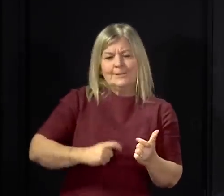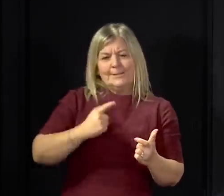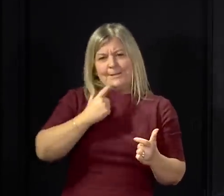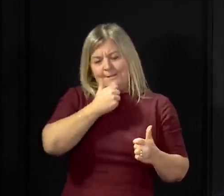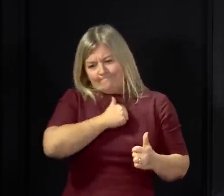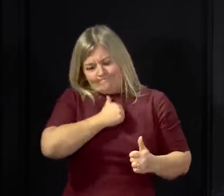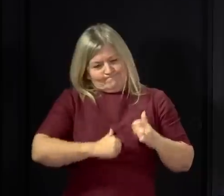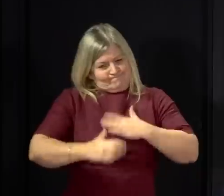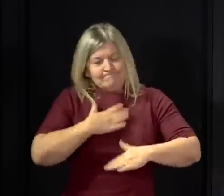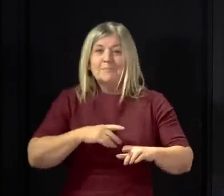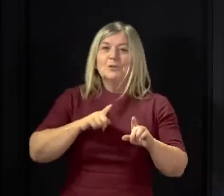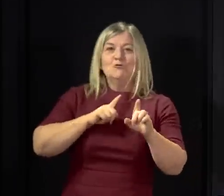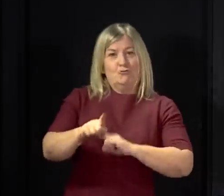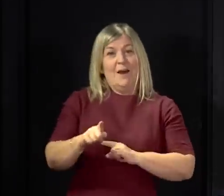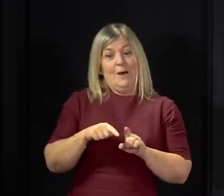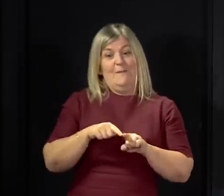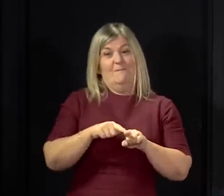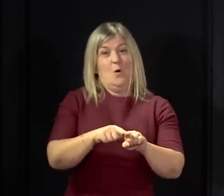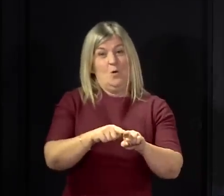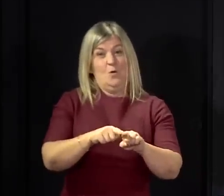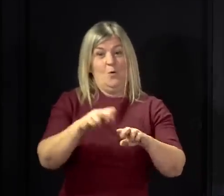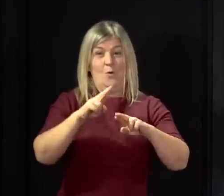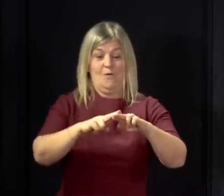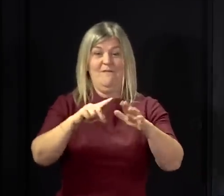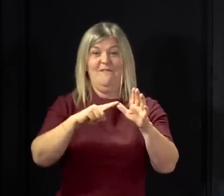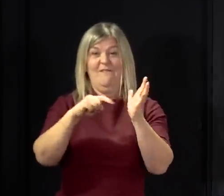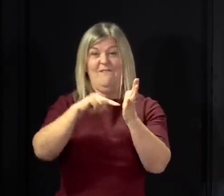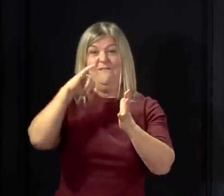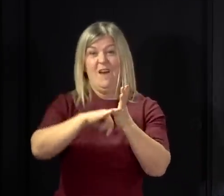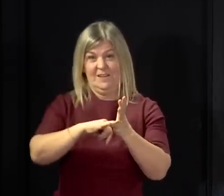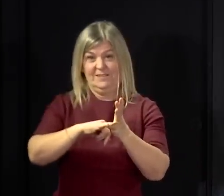rules and following facts. That may sound obvious, but it is